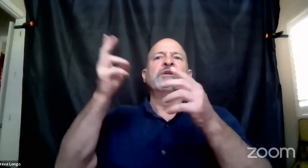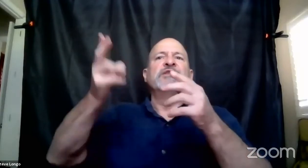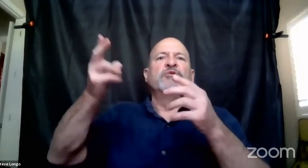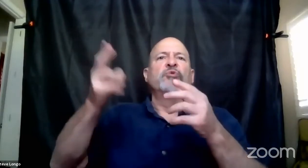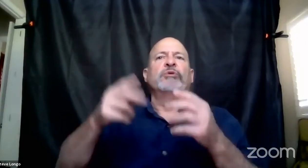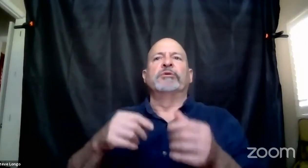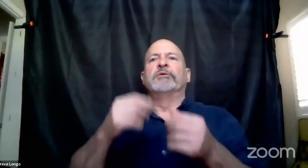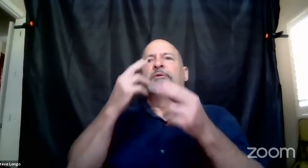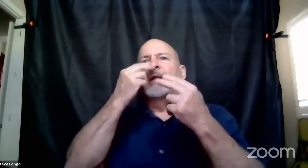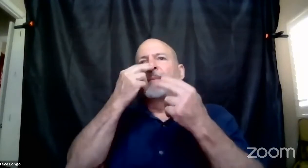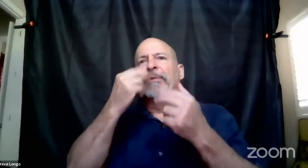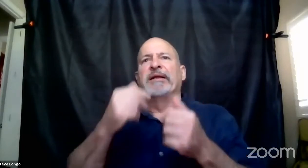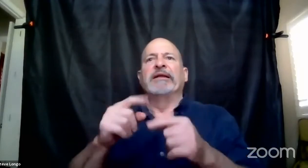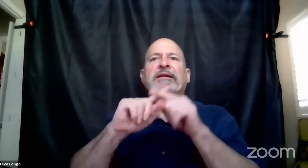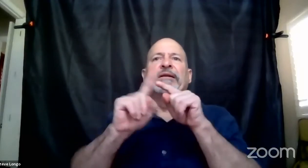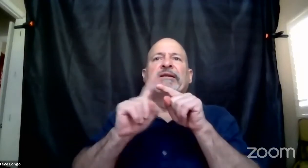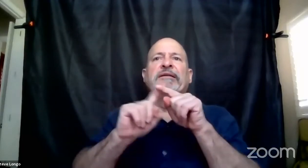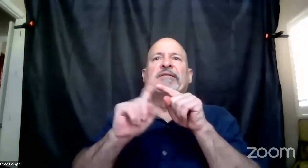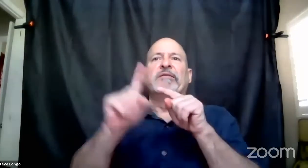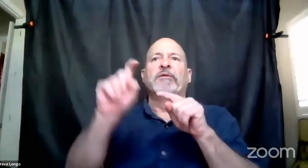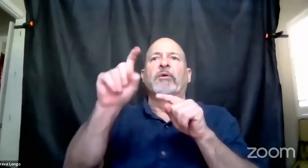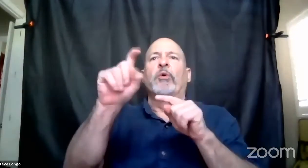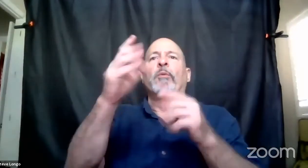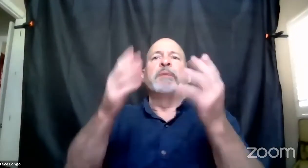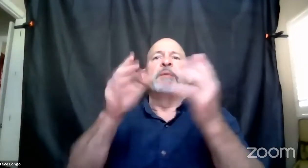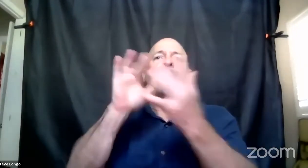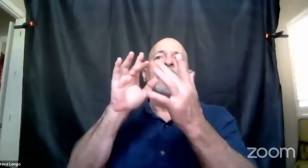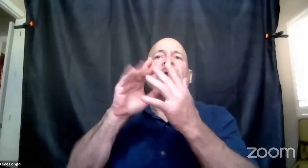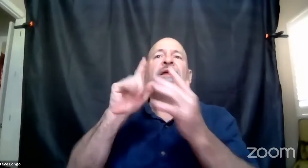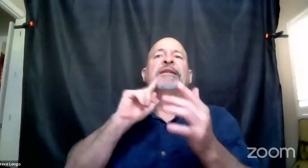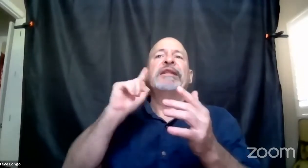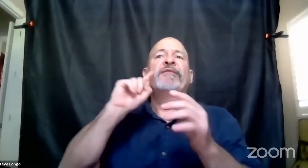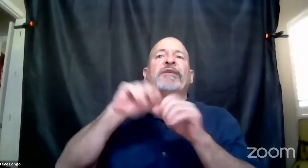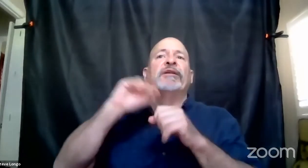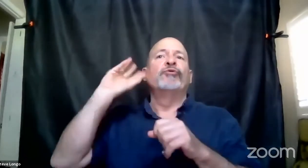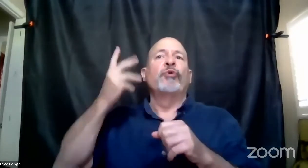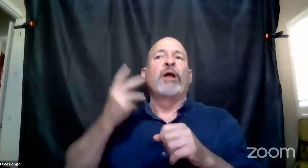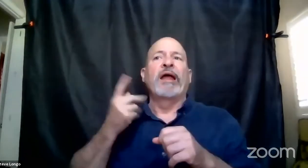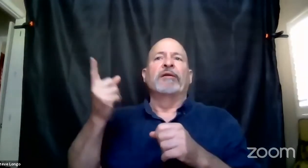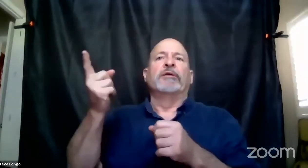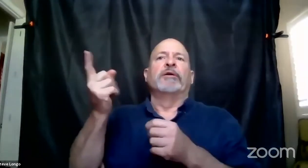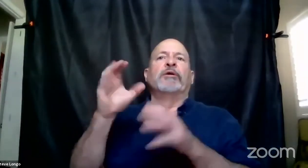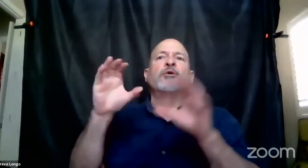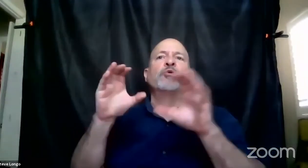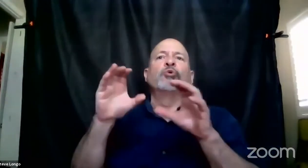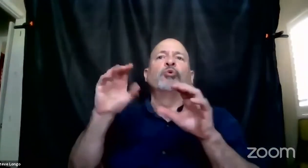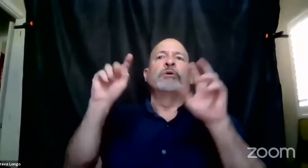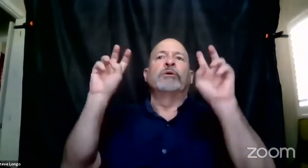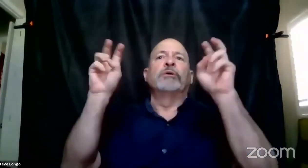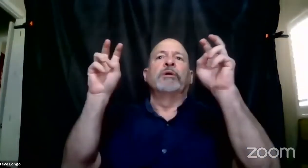I think we can still have the information, the history, the entertainment factor.